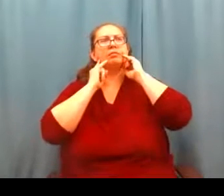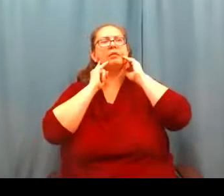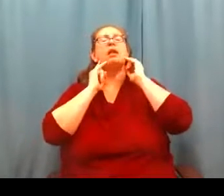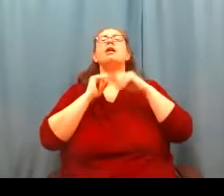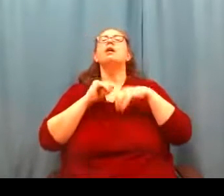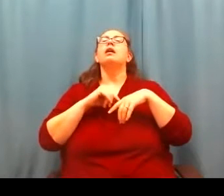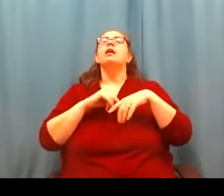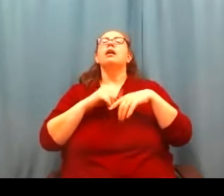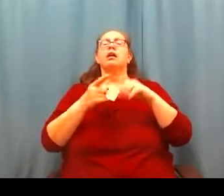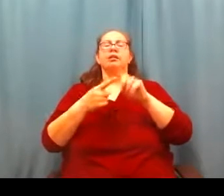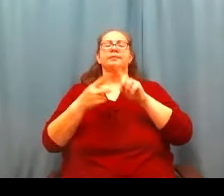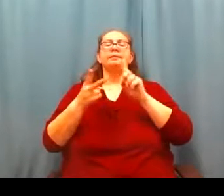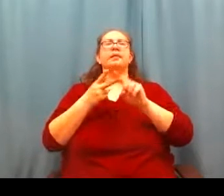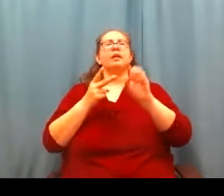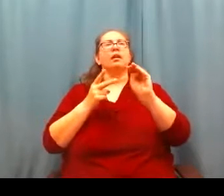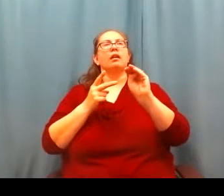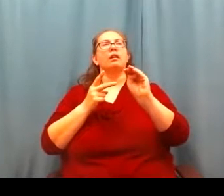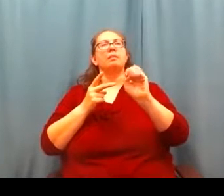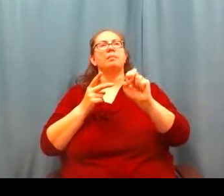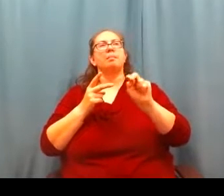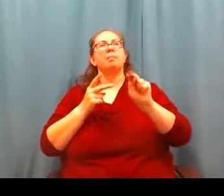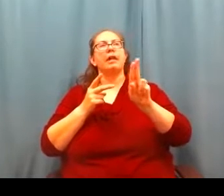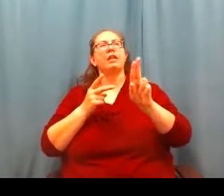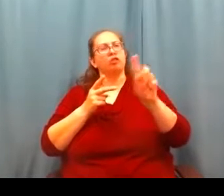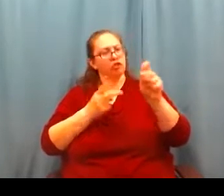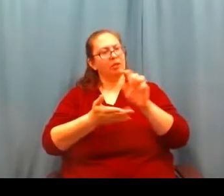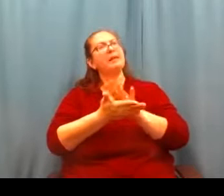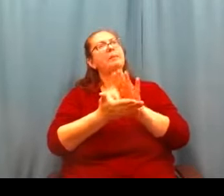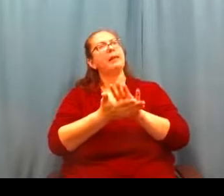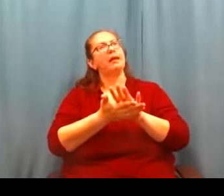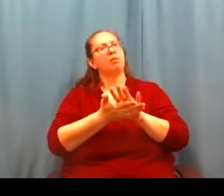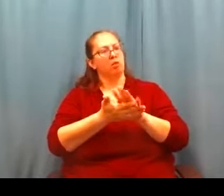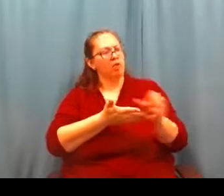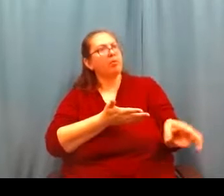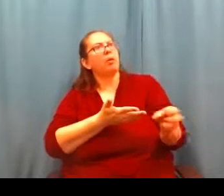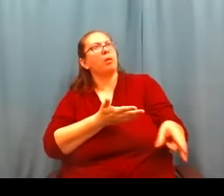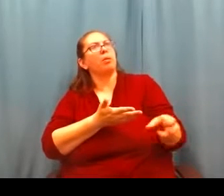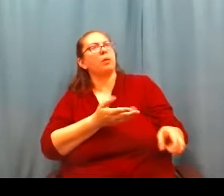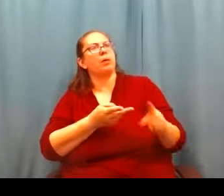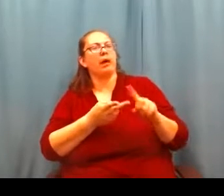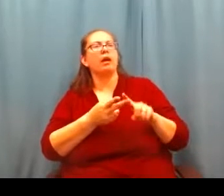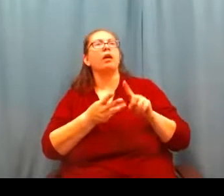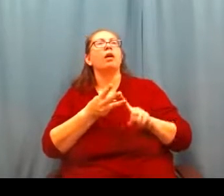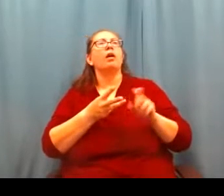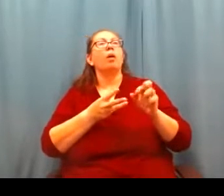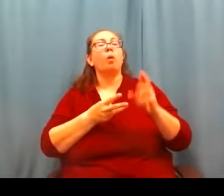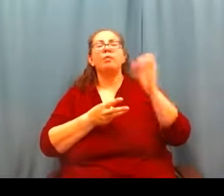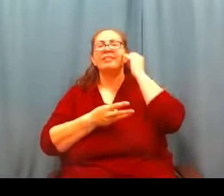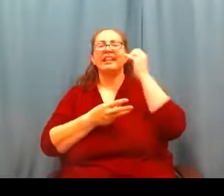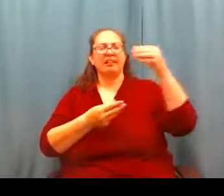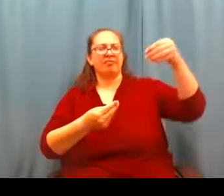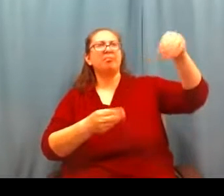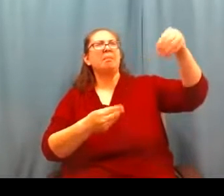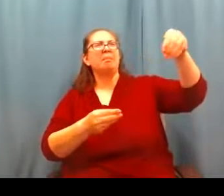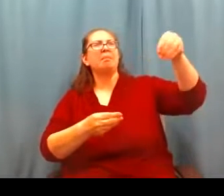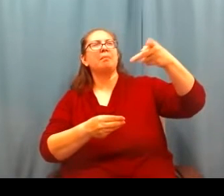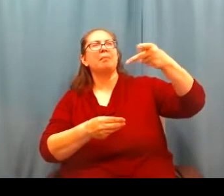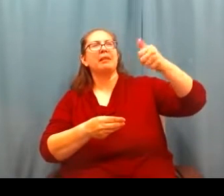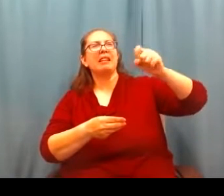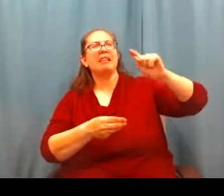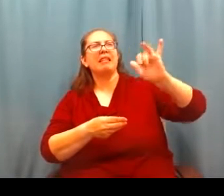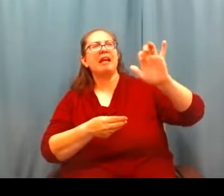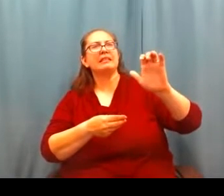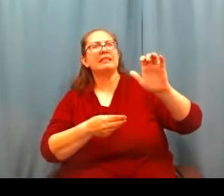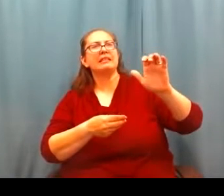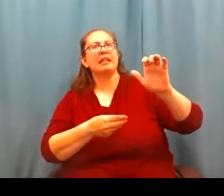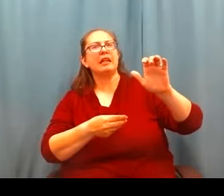if you have like a laminated menu, you would have to clean that between every customer. Some restaurants have suggested that they are going to